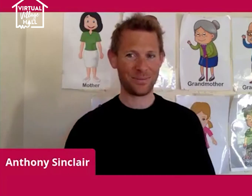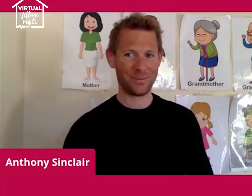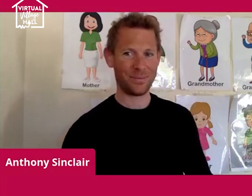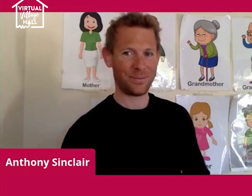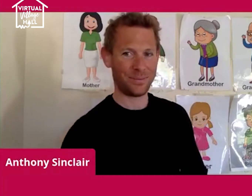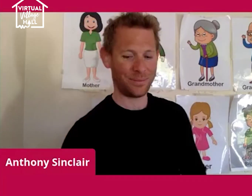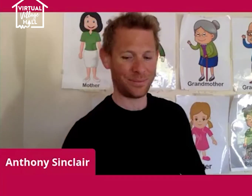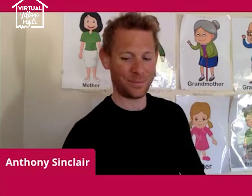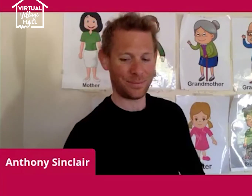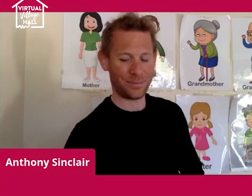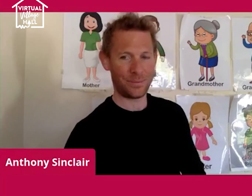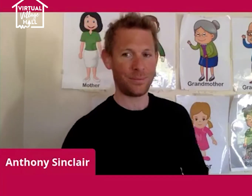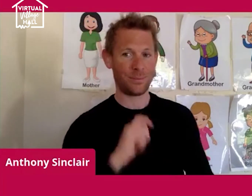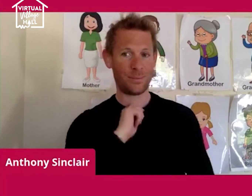Pen.